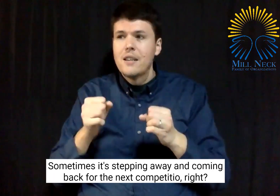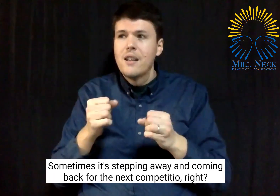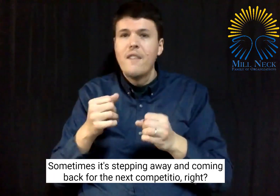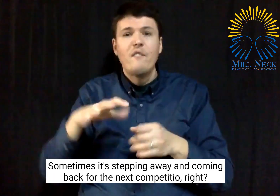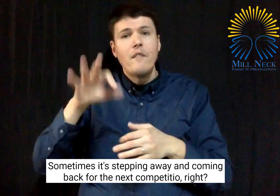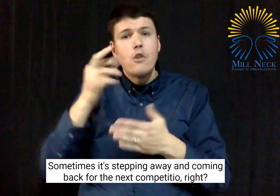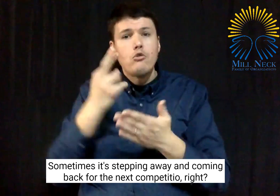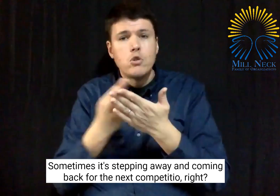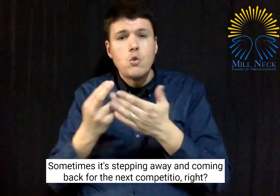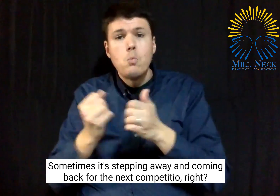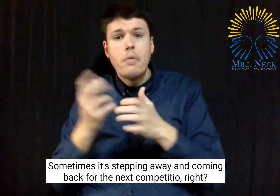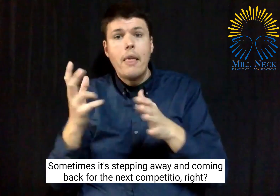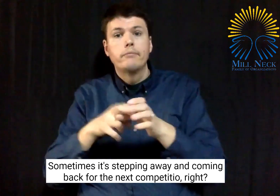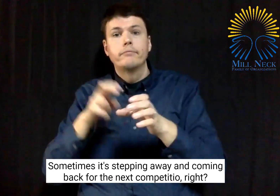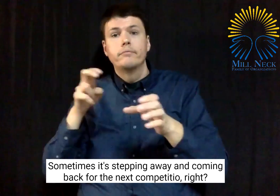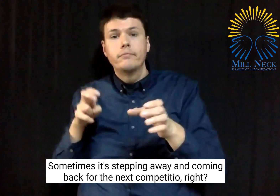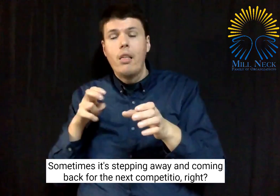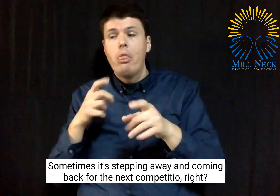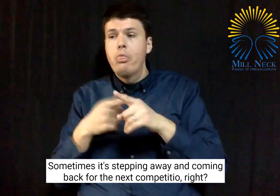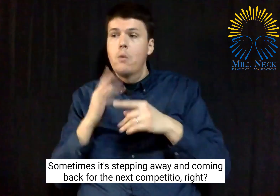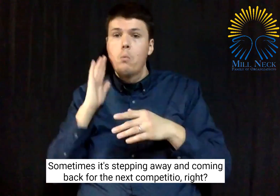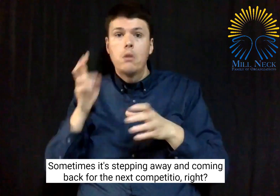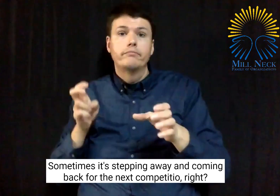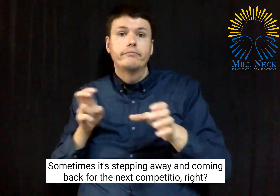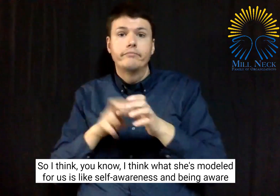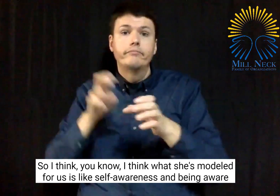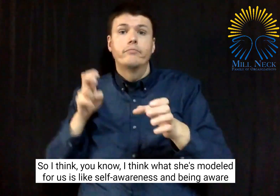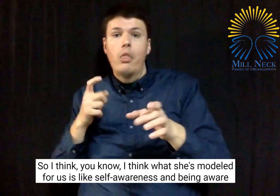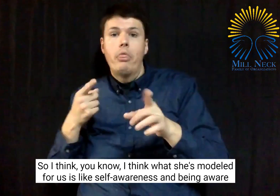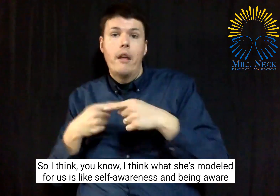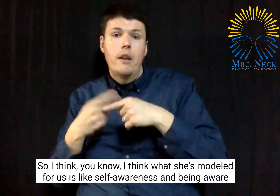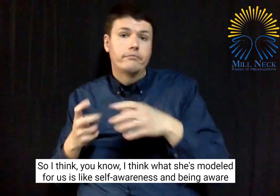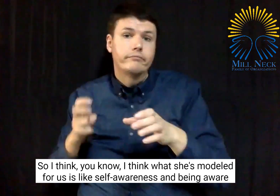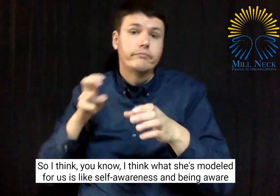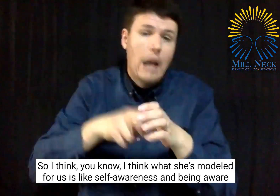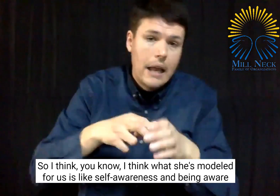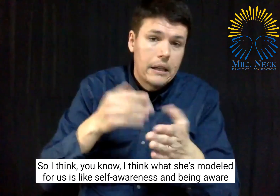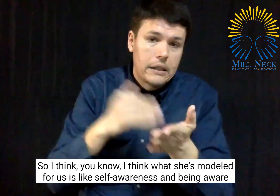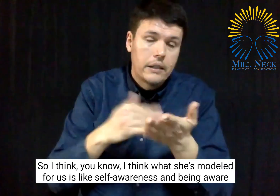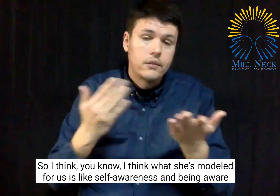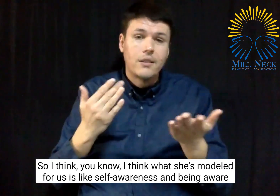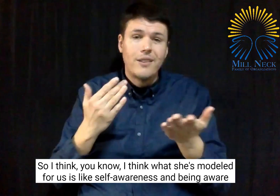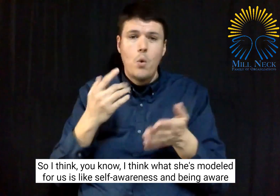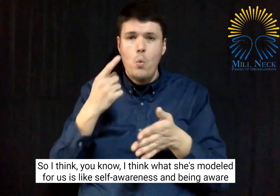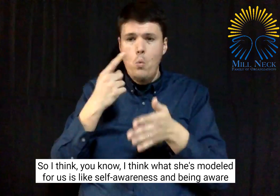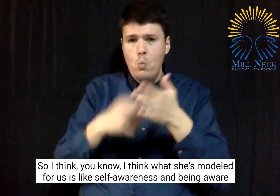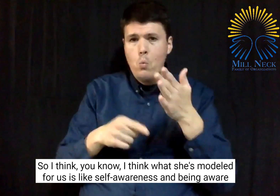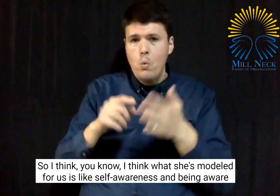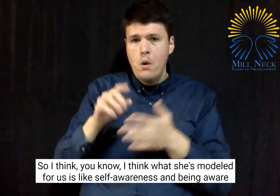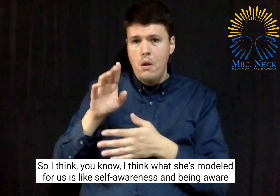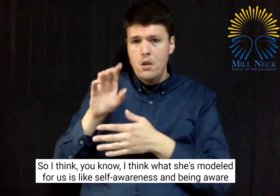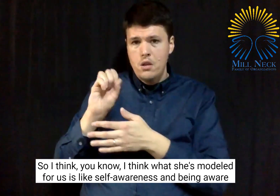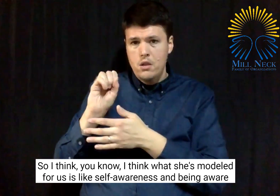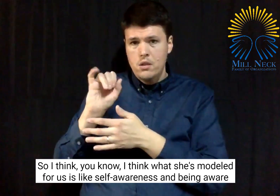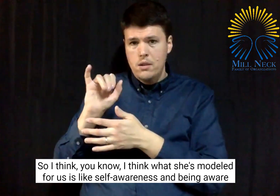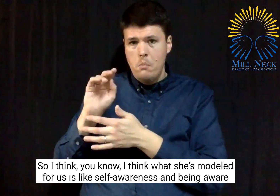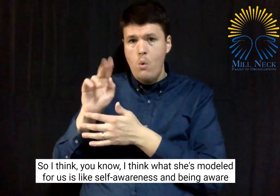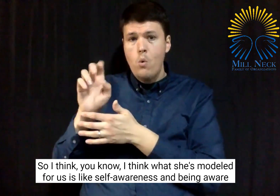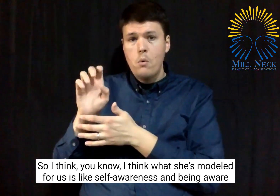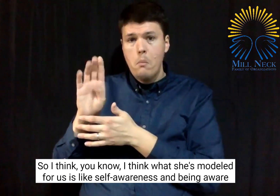Sometimes it's stepping away and coming back for the next competition, right? So I think what she's modeled for us is like self-awareness and being aware